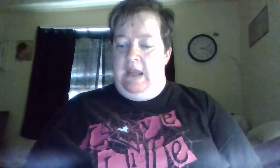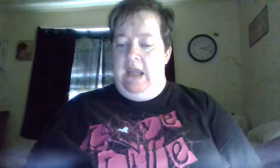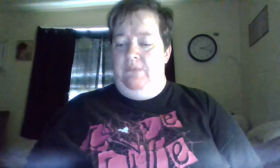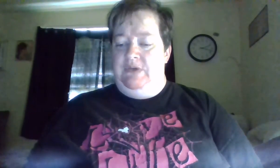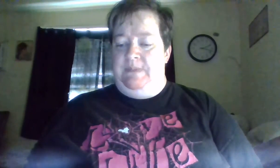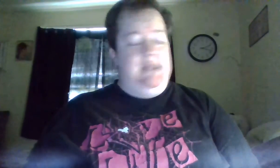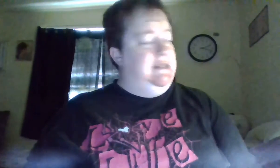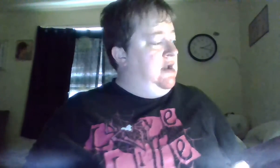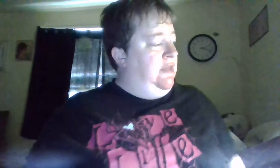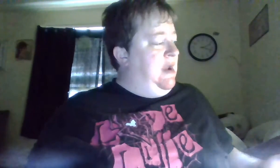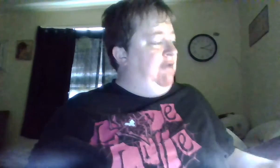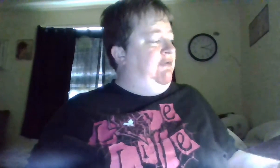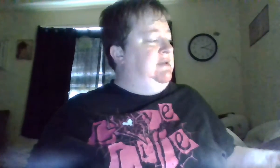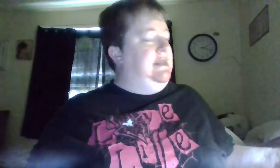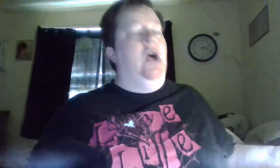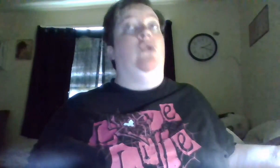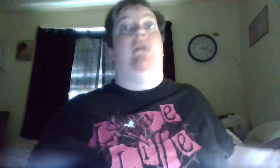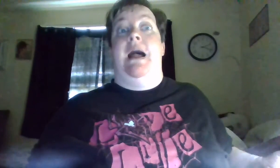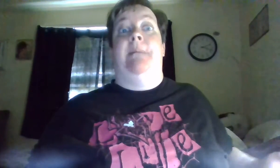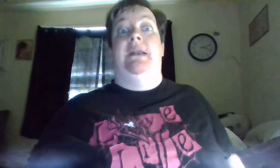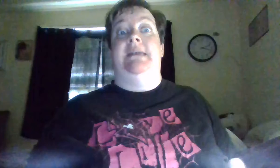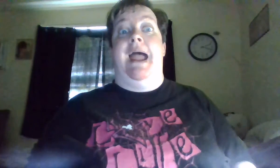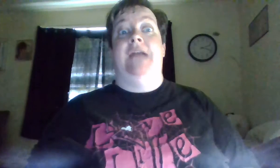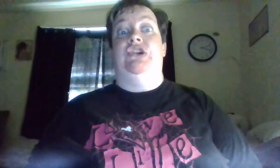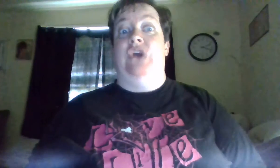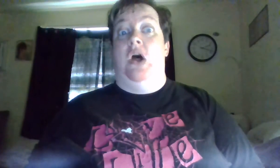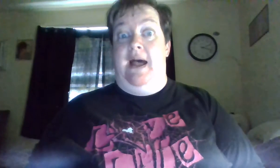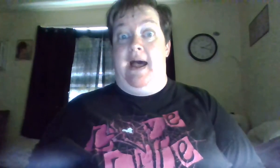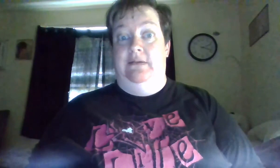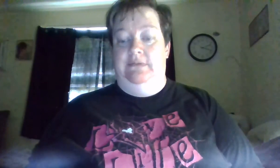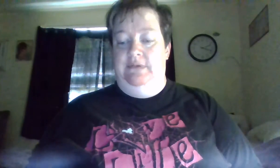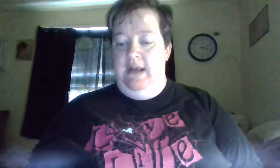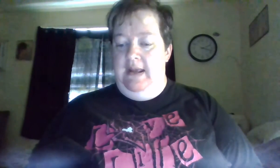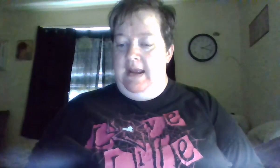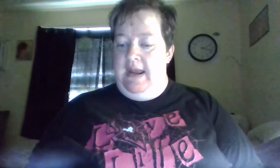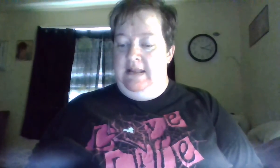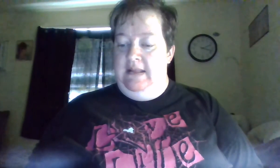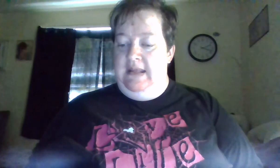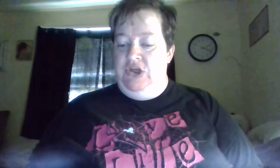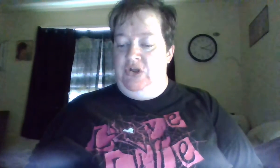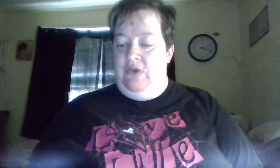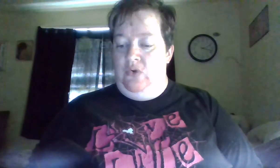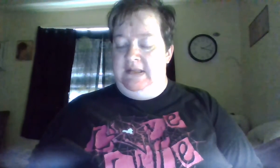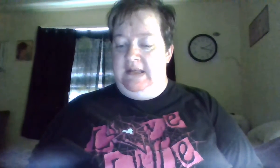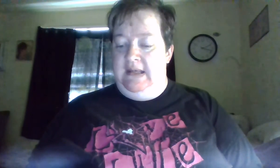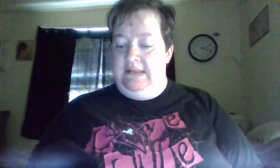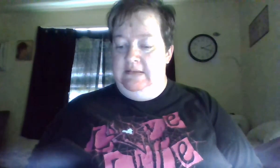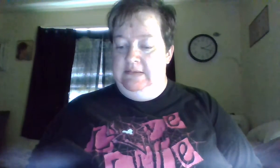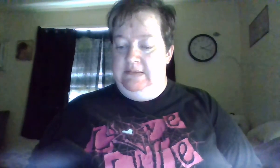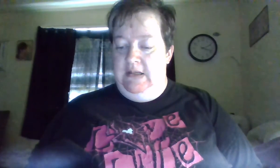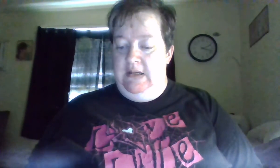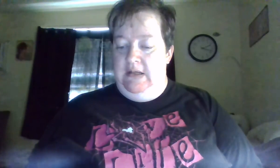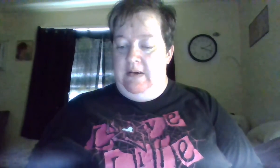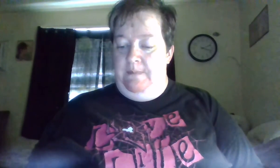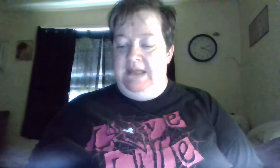he responds in another way of fear. He's like, oh, great, I'm going to die. I just saw God. And the angel of the Lord says, peace